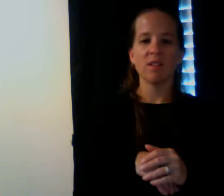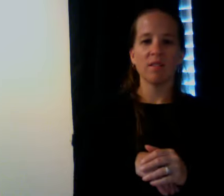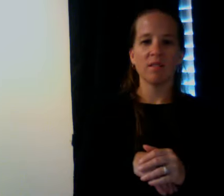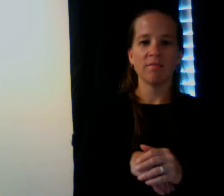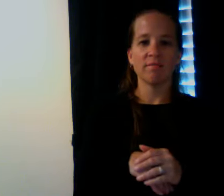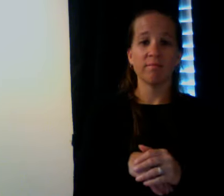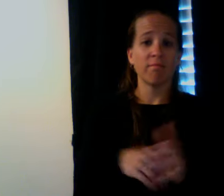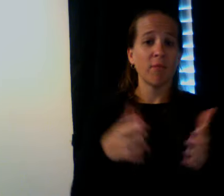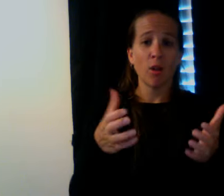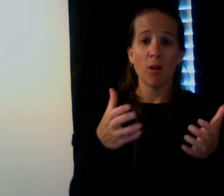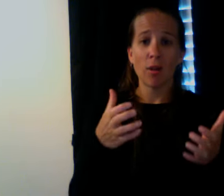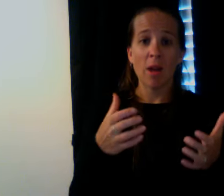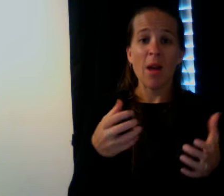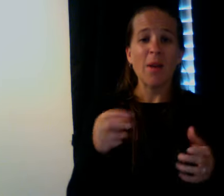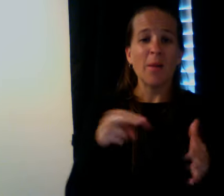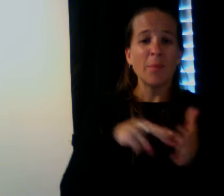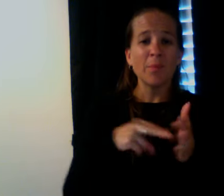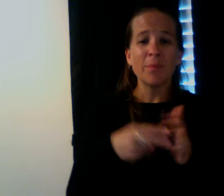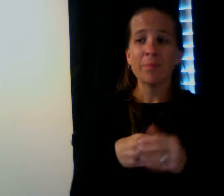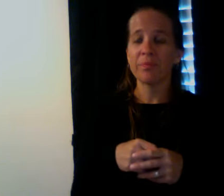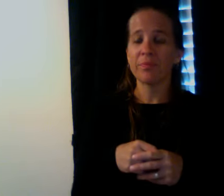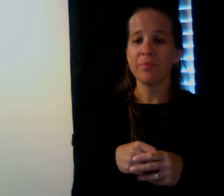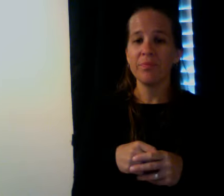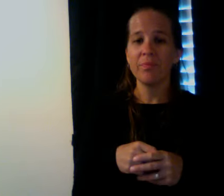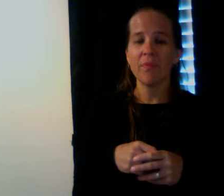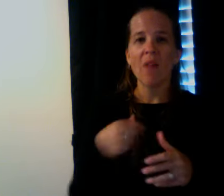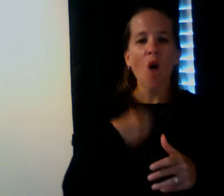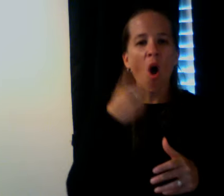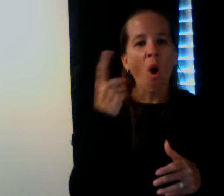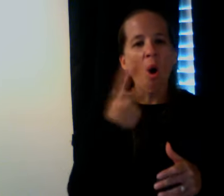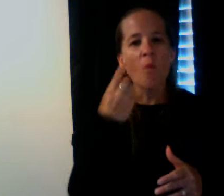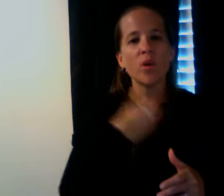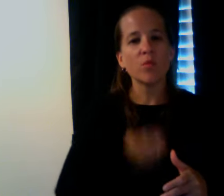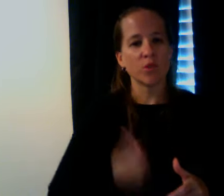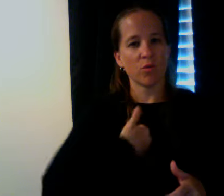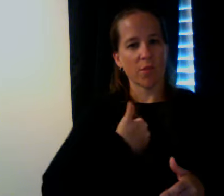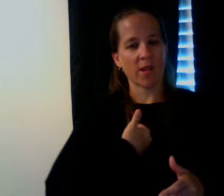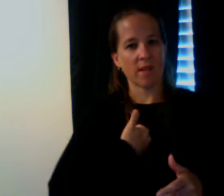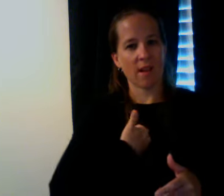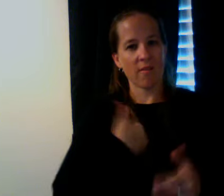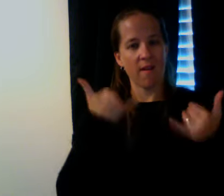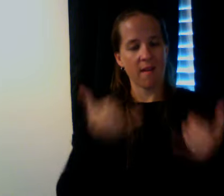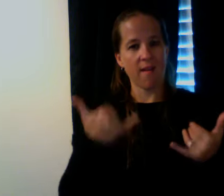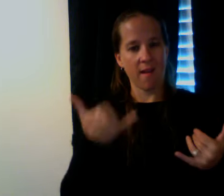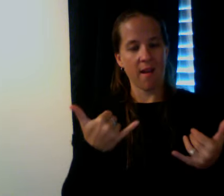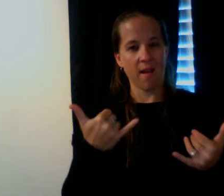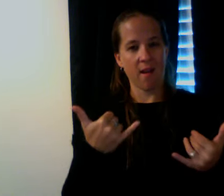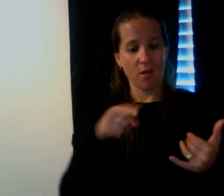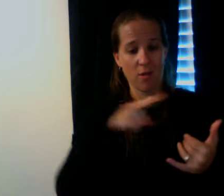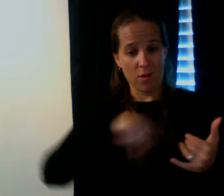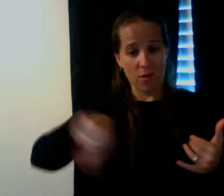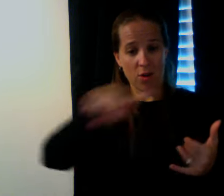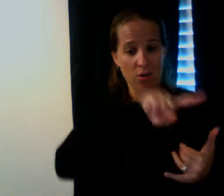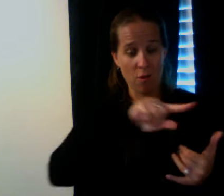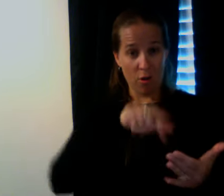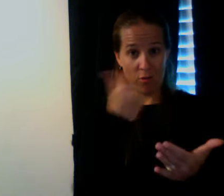foolish. And I have always wished that for myself. And now, as you graduate to begin anew,